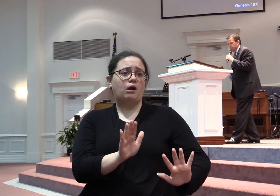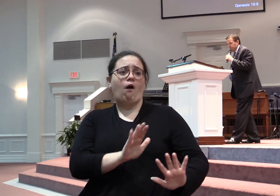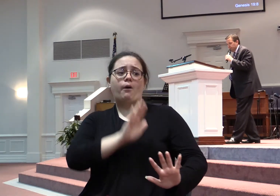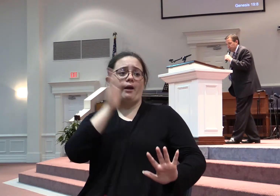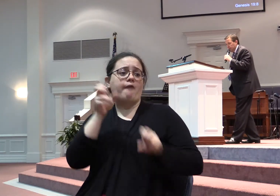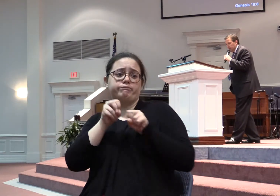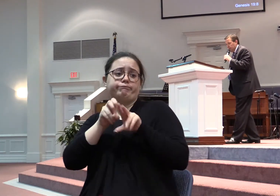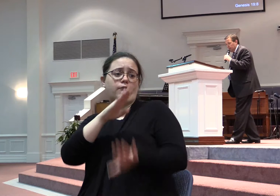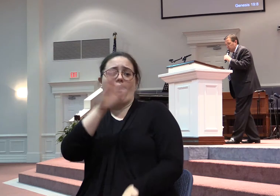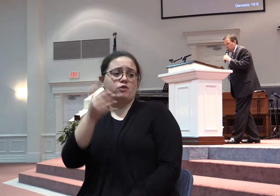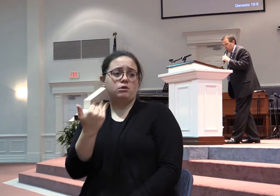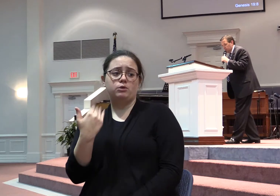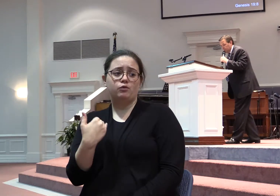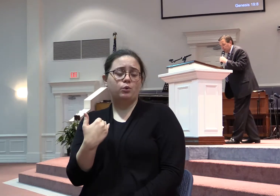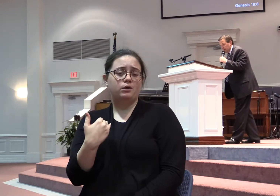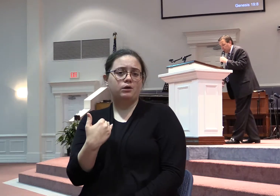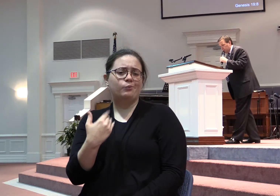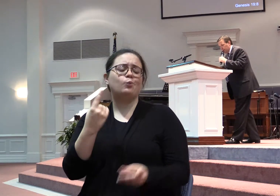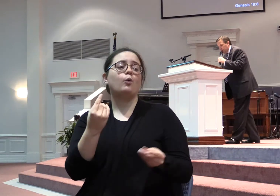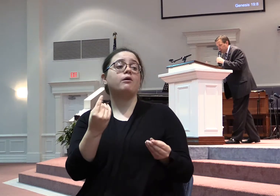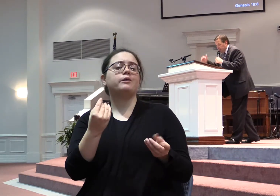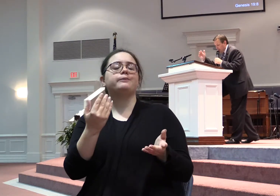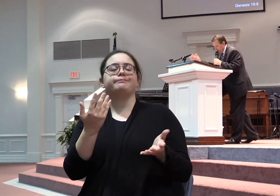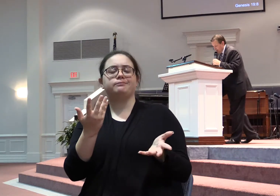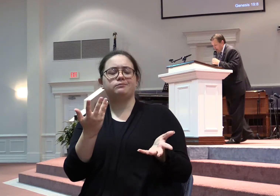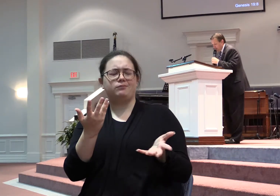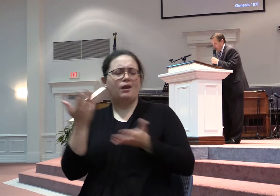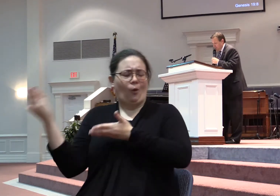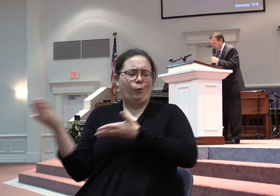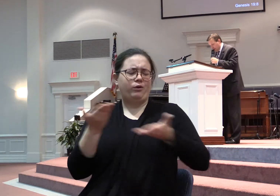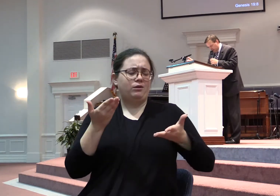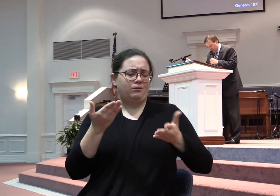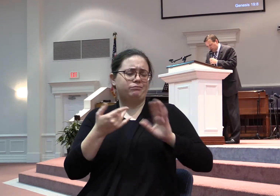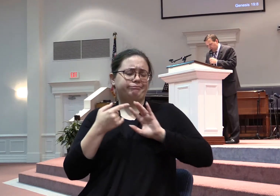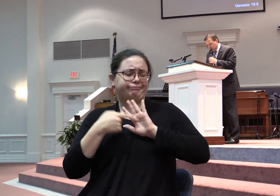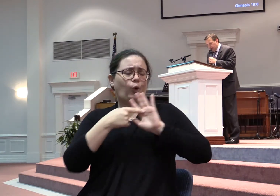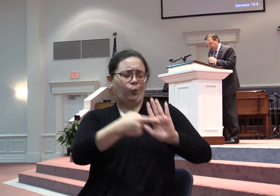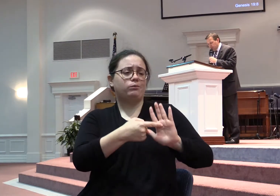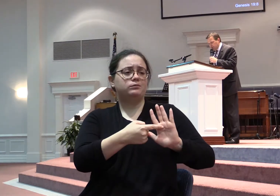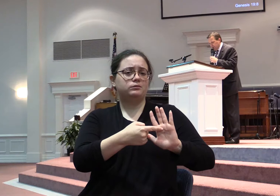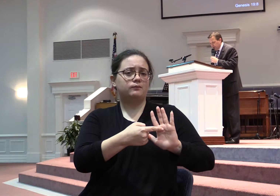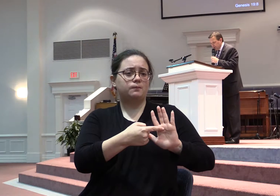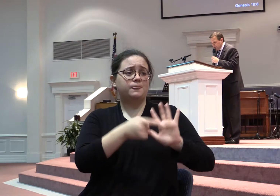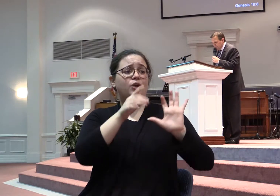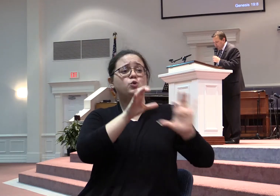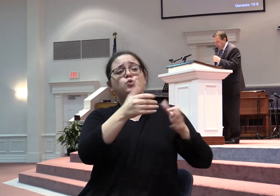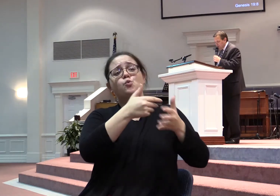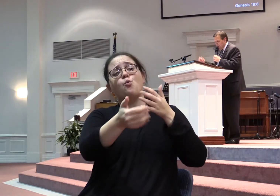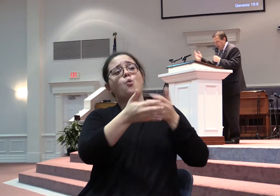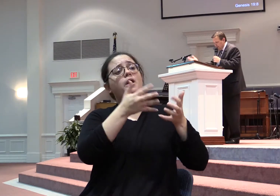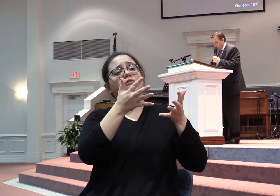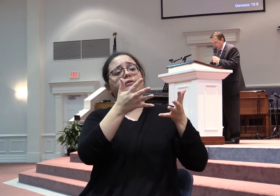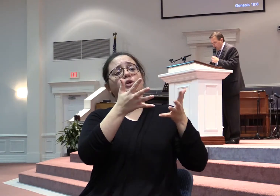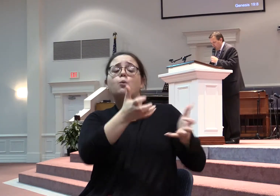man. And here's what I'll do. Let me bring them out unto you. And listen to his words. And do ye to them as is good in